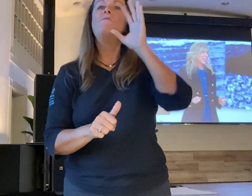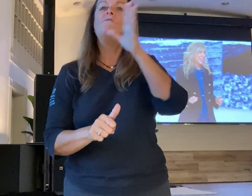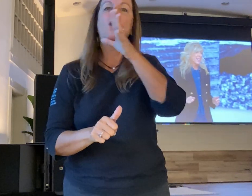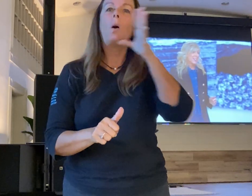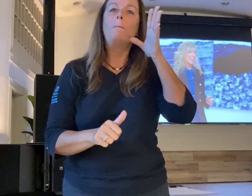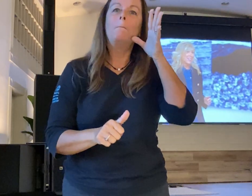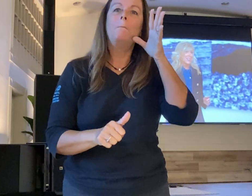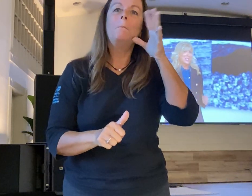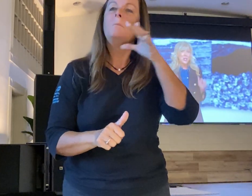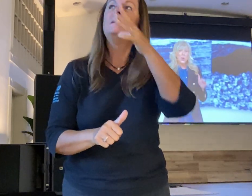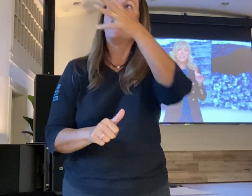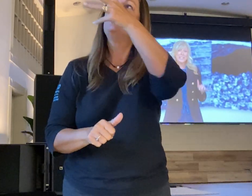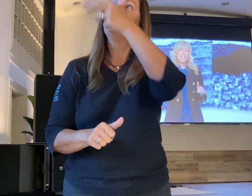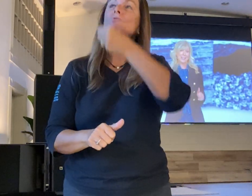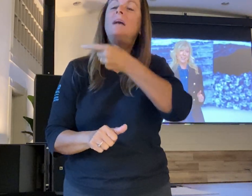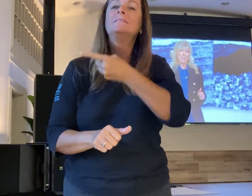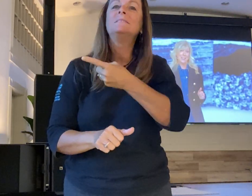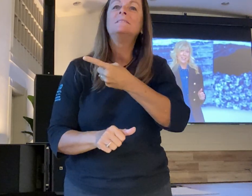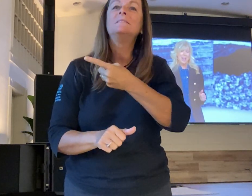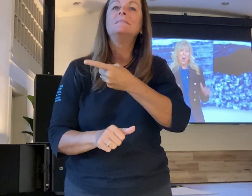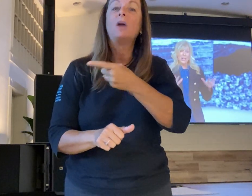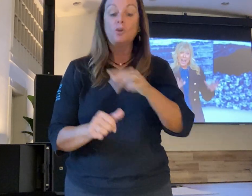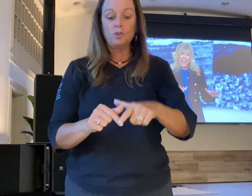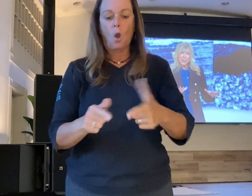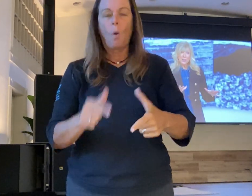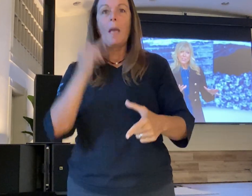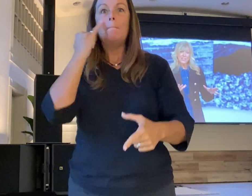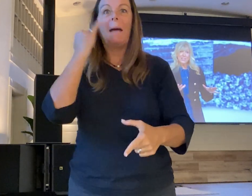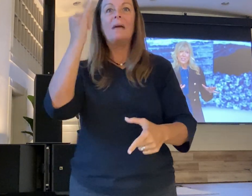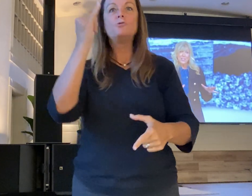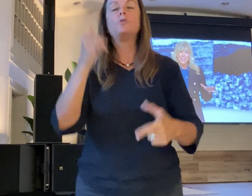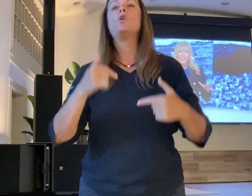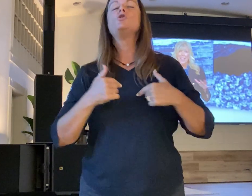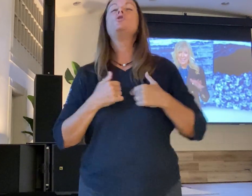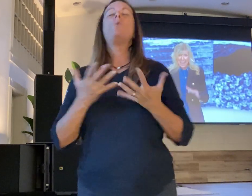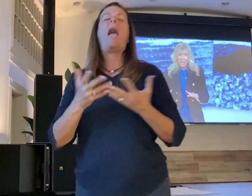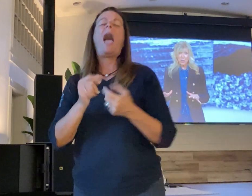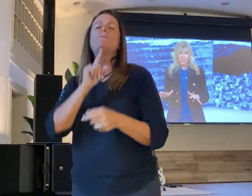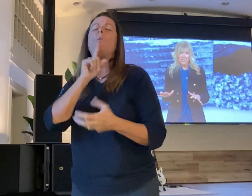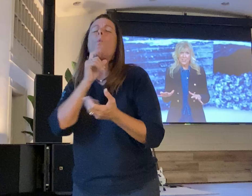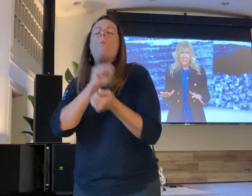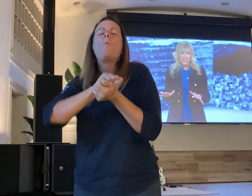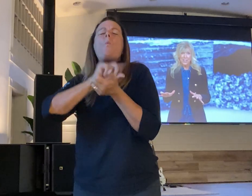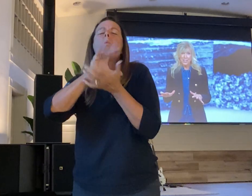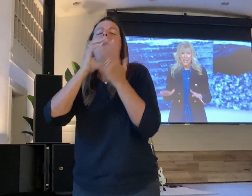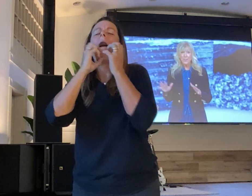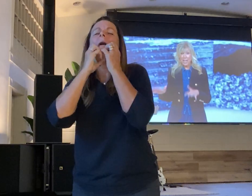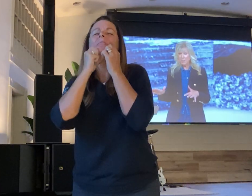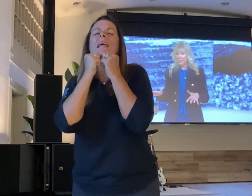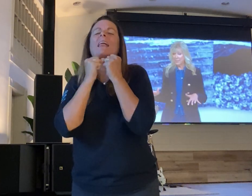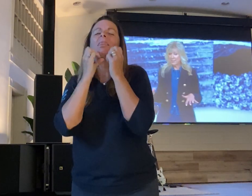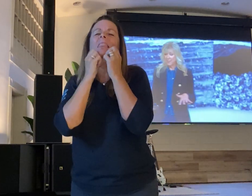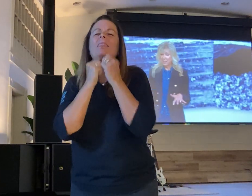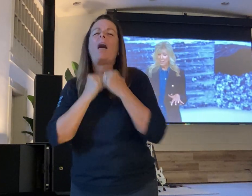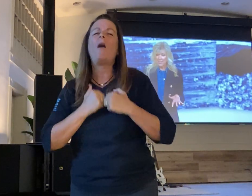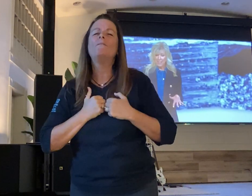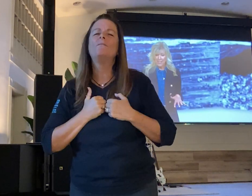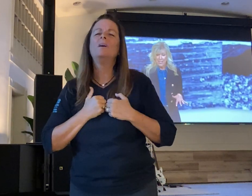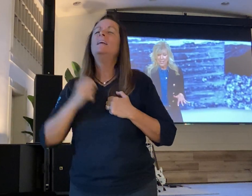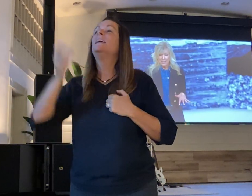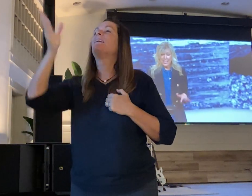today, you are sitting on acres and acres of